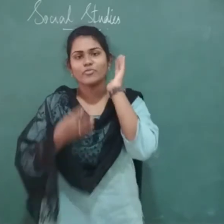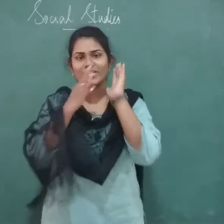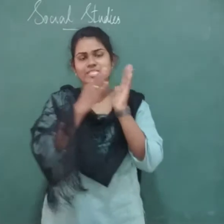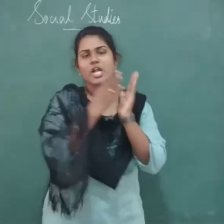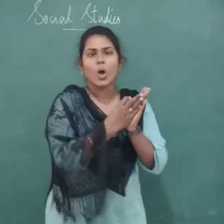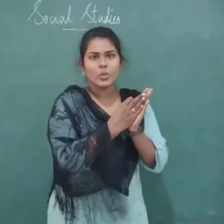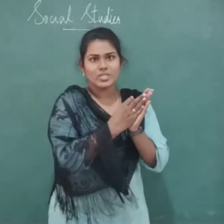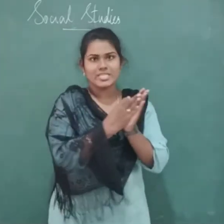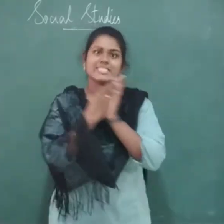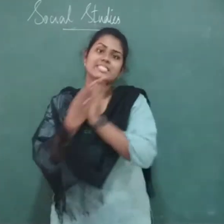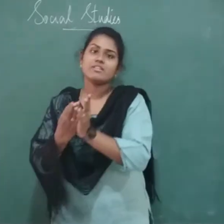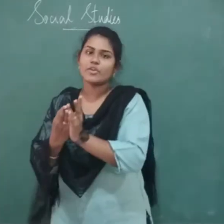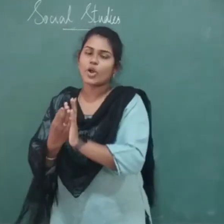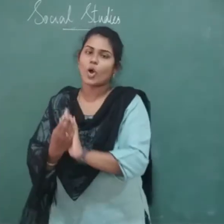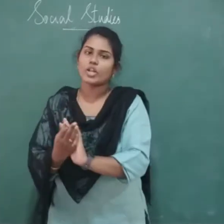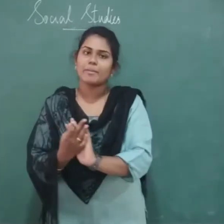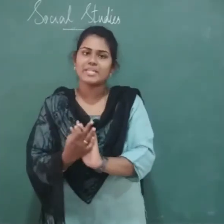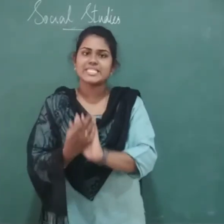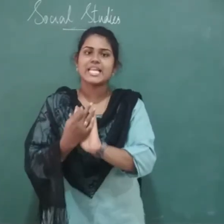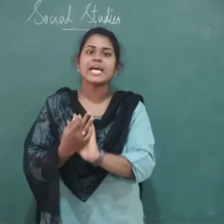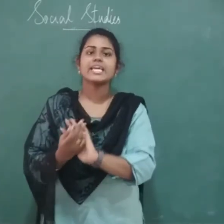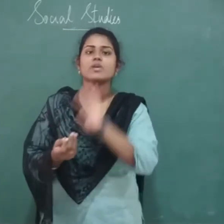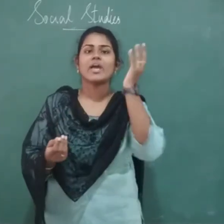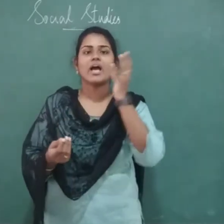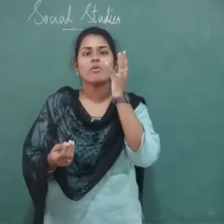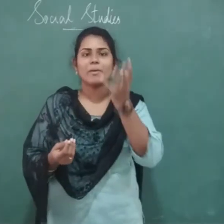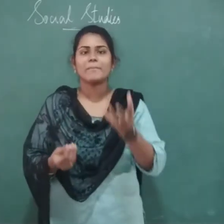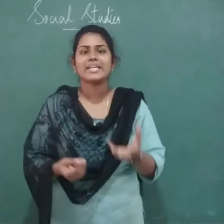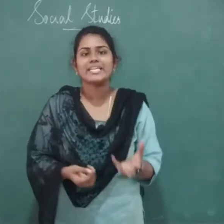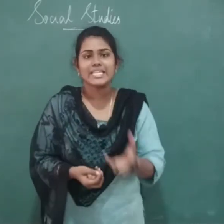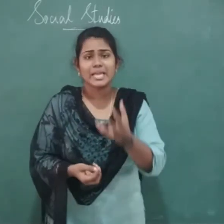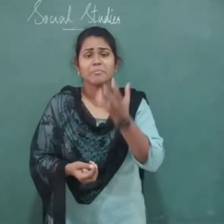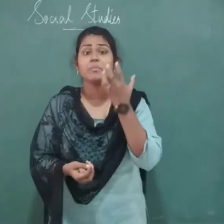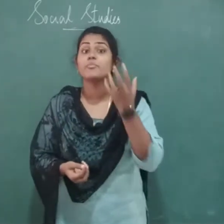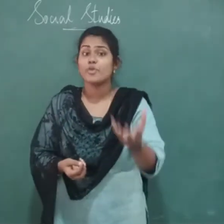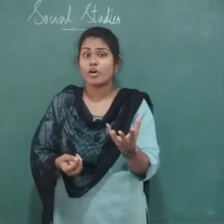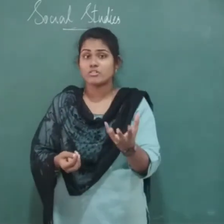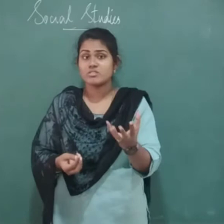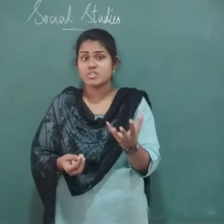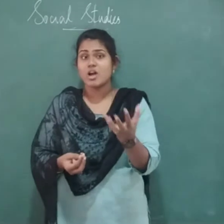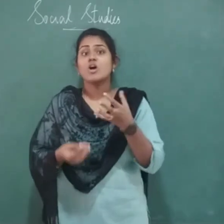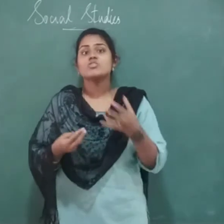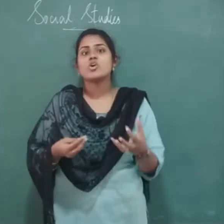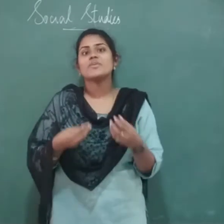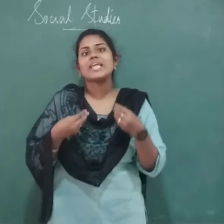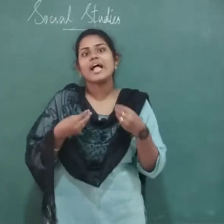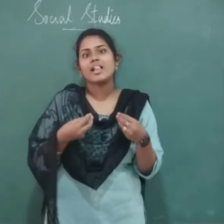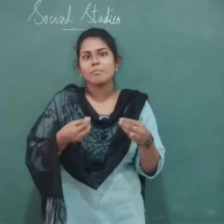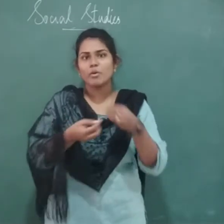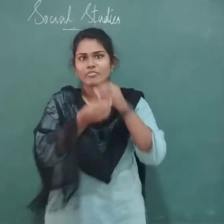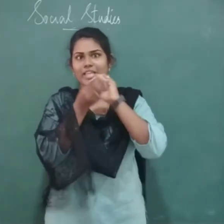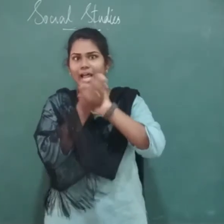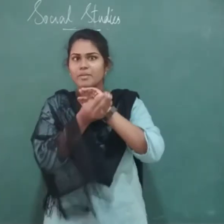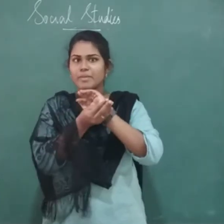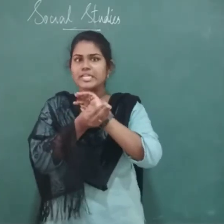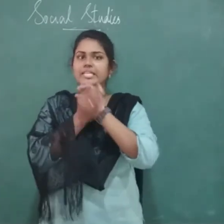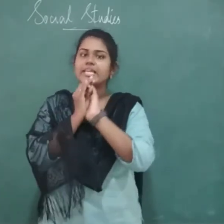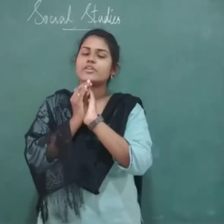first gold and silver ornaments, like we have a metal named bronze. So with the help of that metal, they